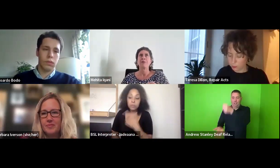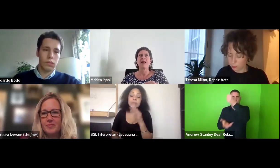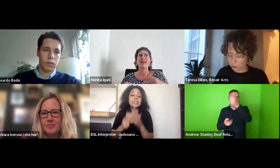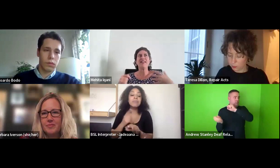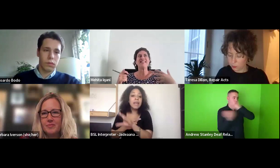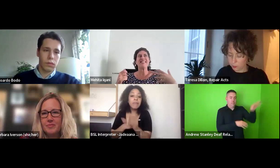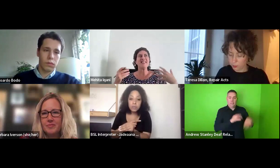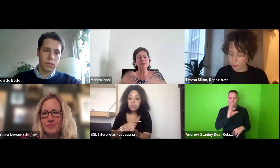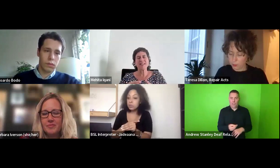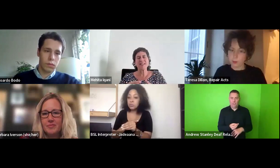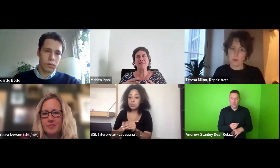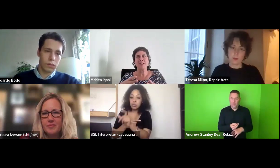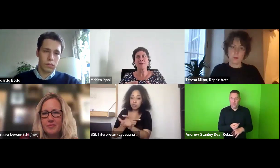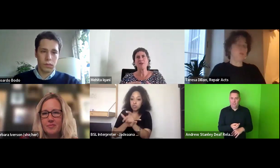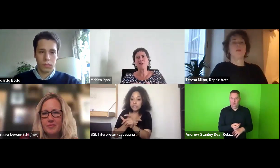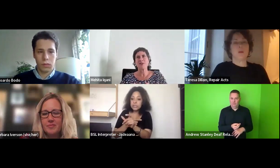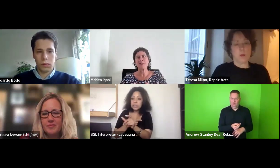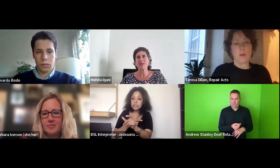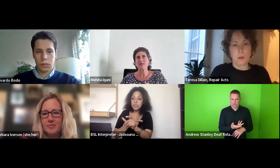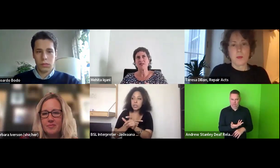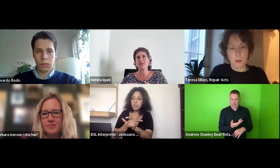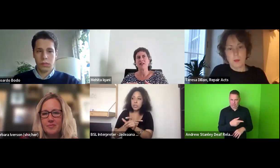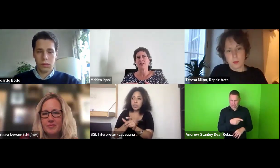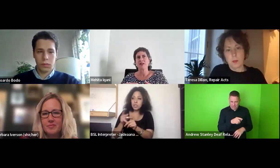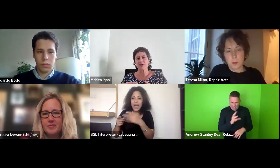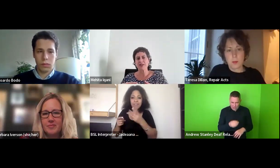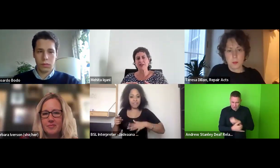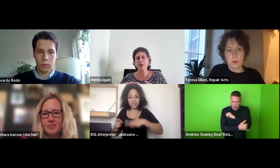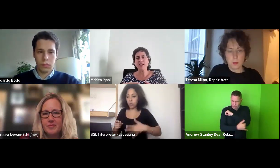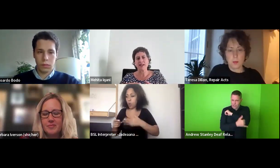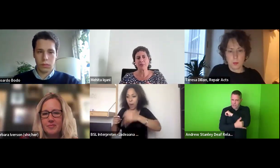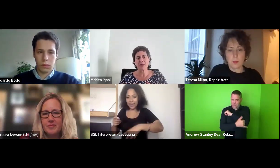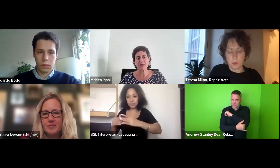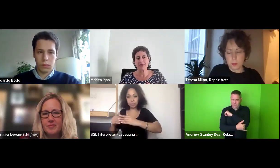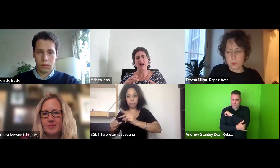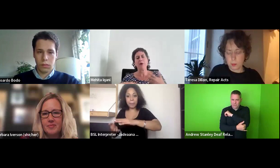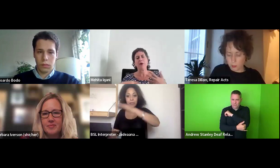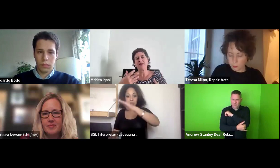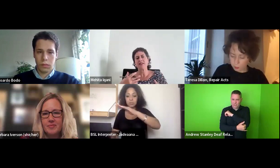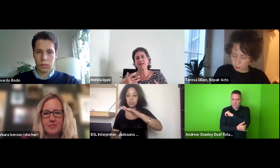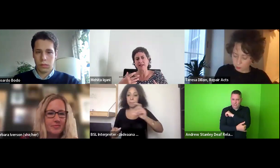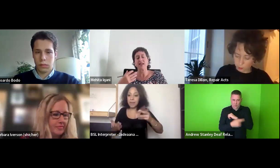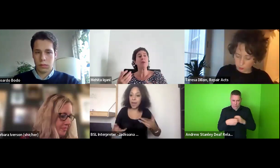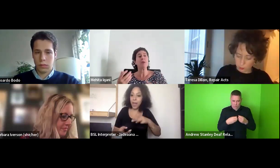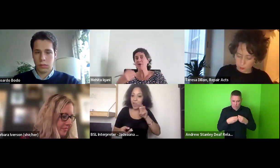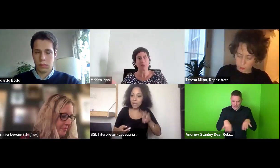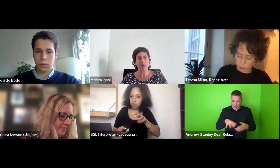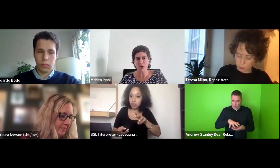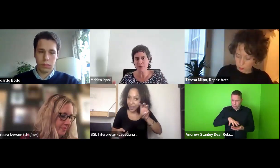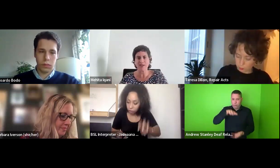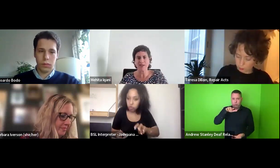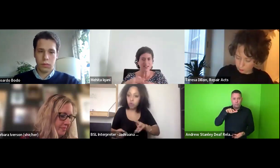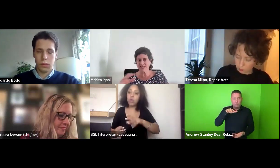contexts. And then e-waste kind of comes into those conversations in quite interesting ways, because, okay, how are things fixed? There are